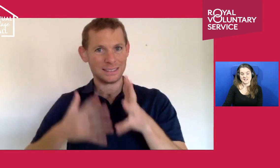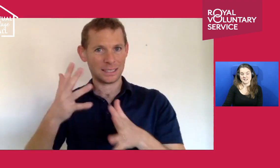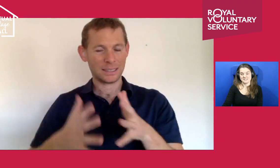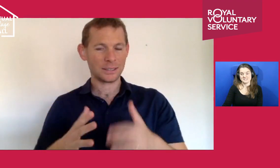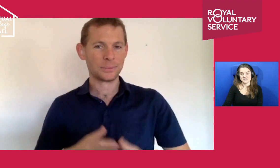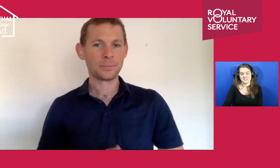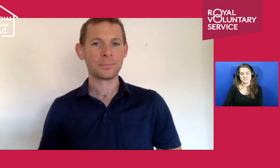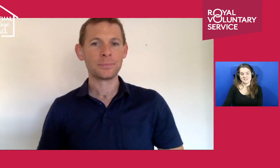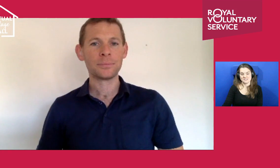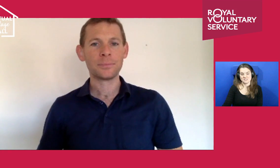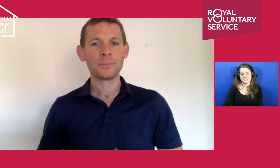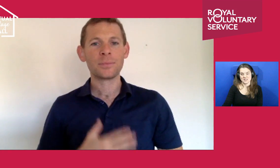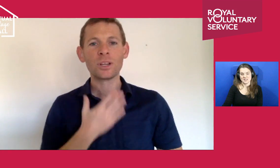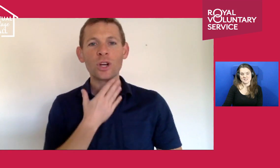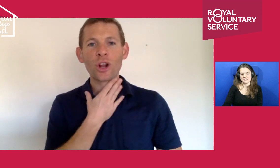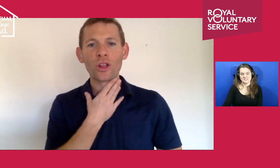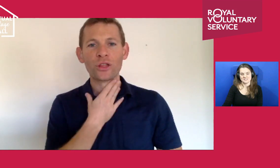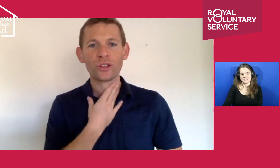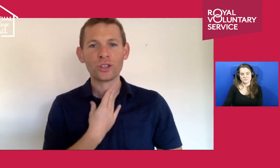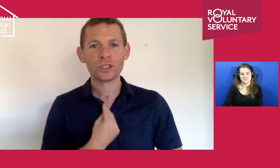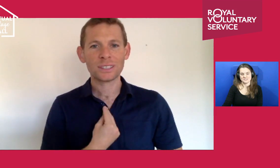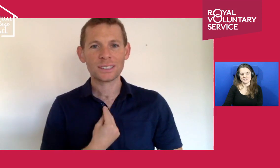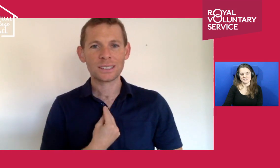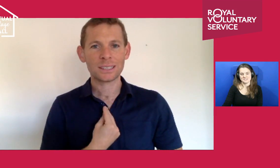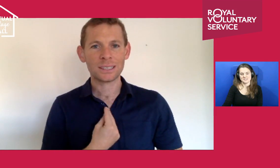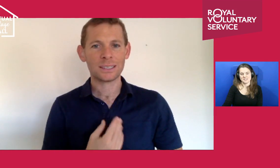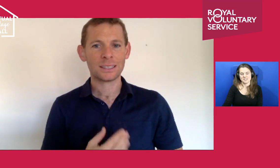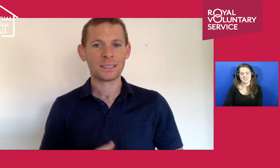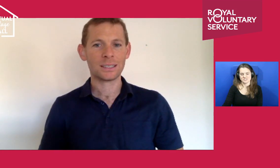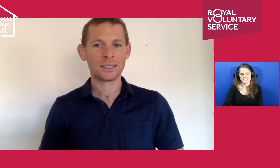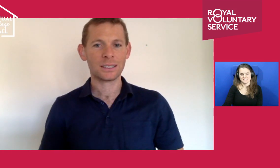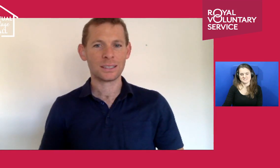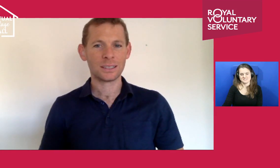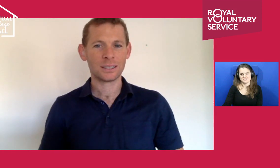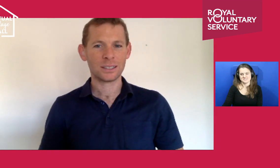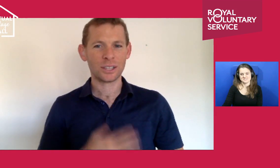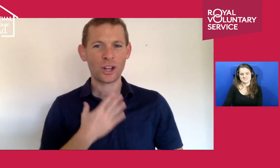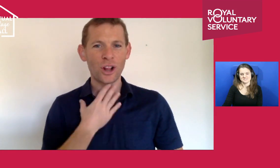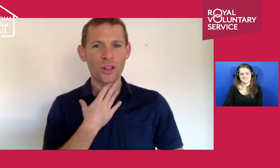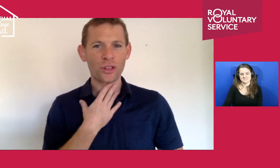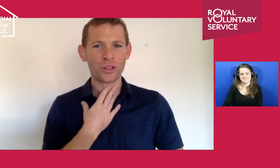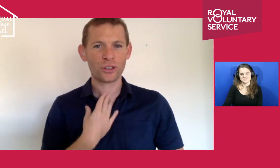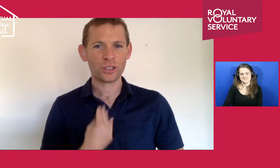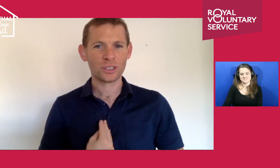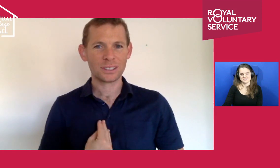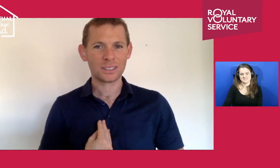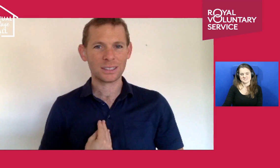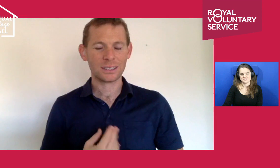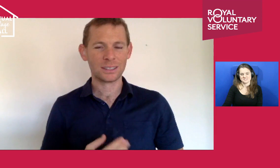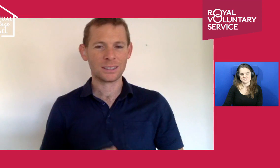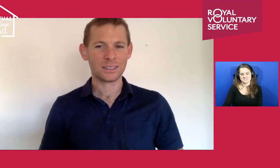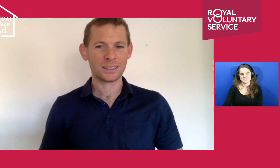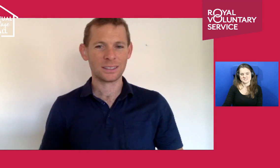In England and the rest of the UK, what they sign is thirsty.